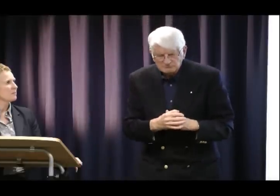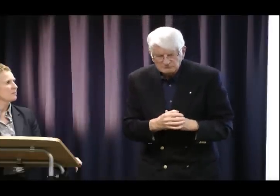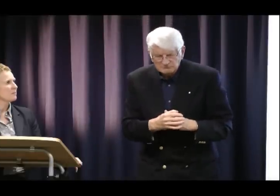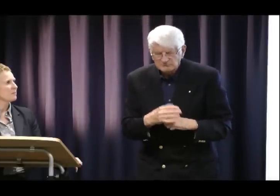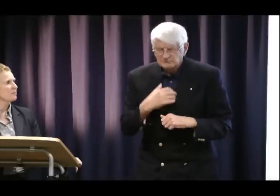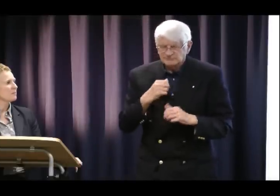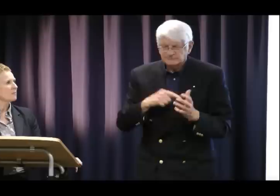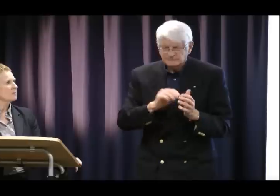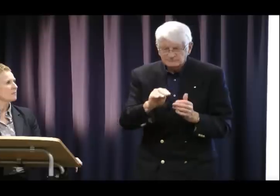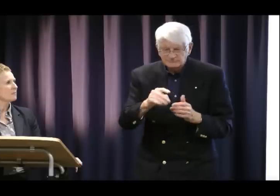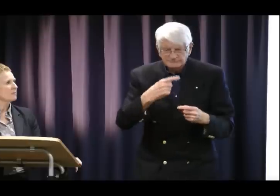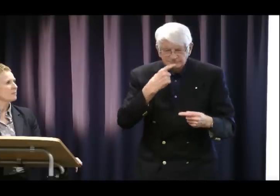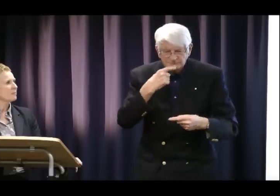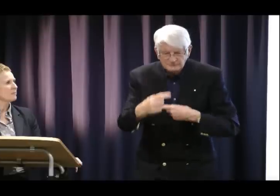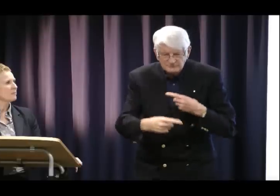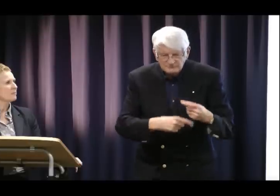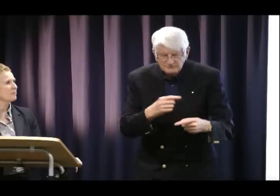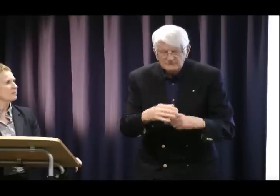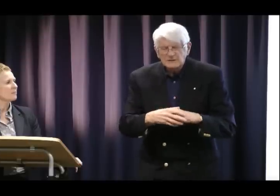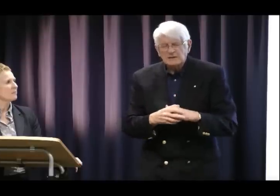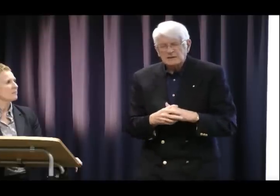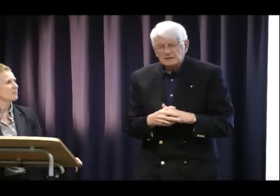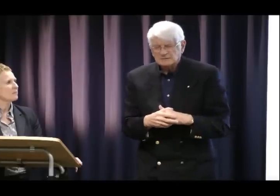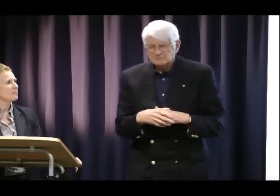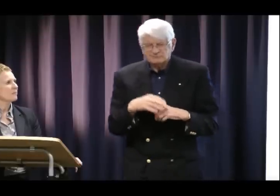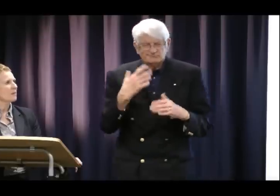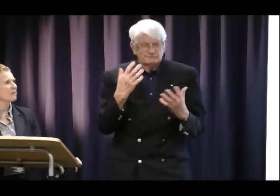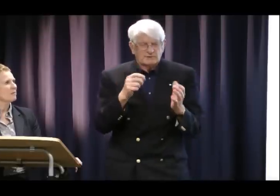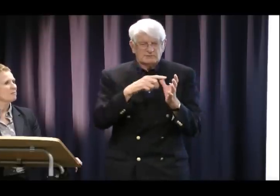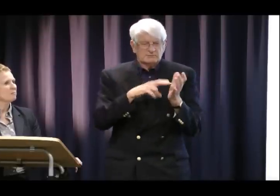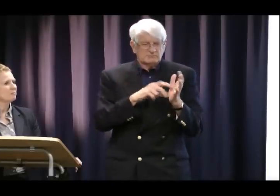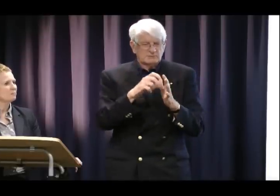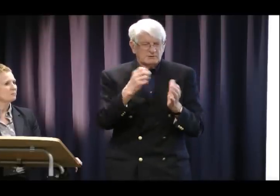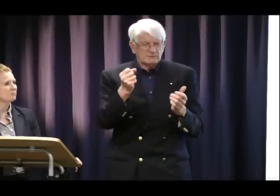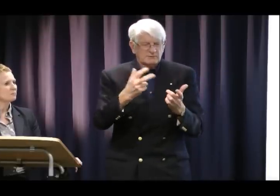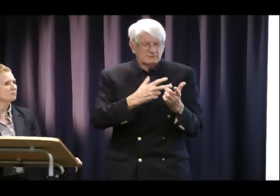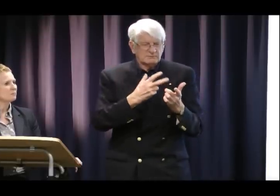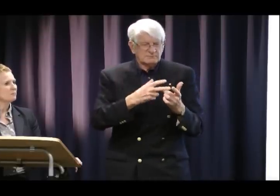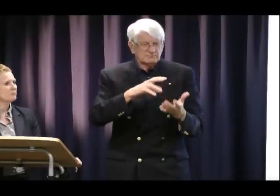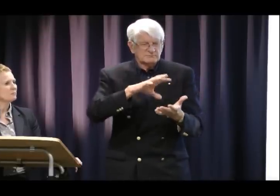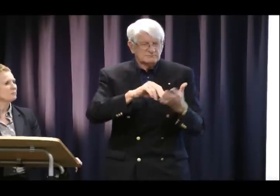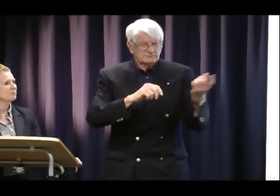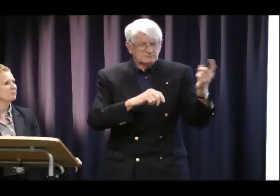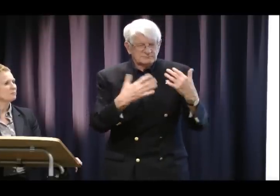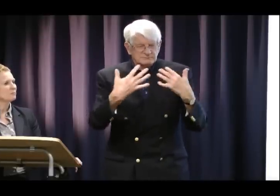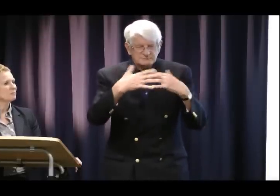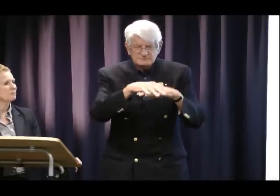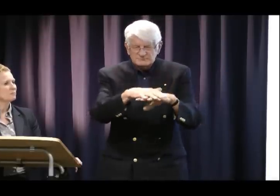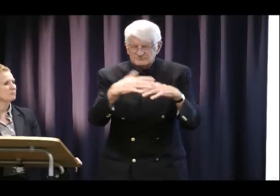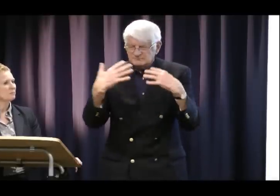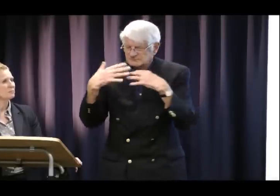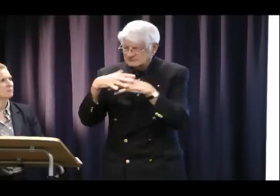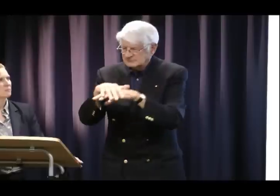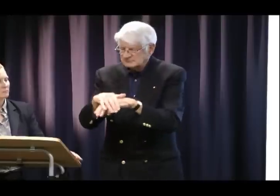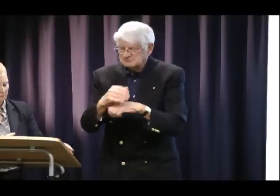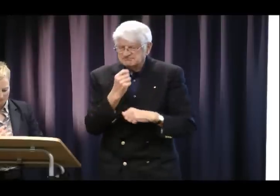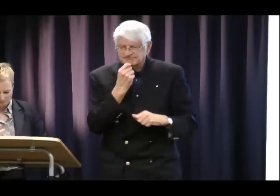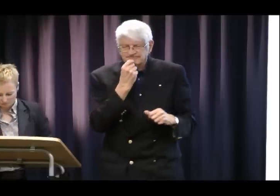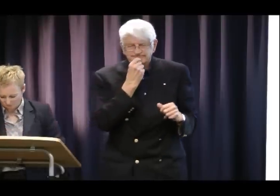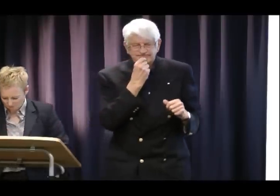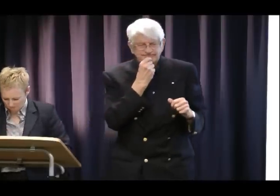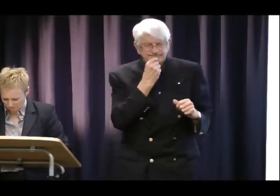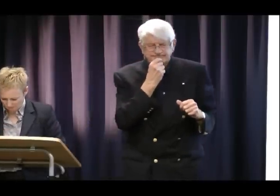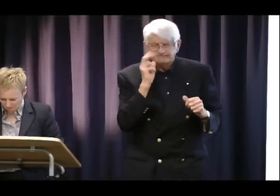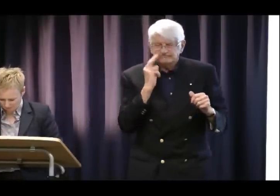children nowadays don't know anything about VicDeaf. I have to talk to them and explain to them what VicDeaf is. We have so